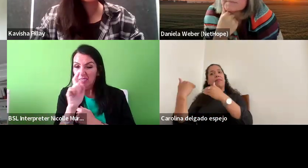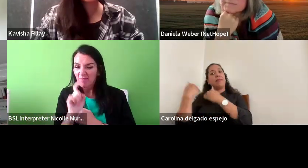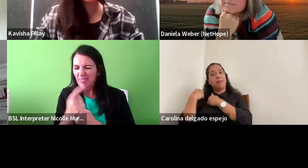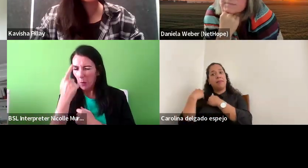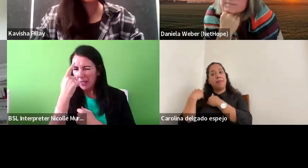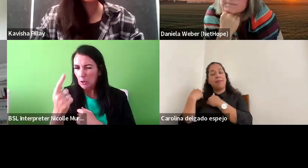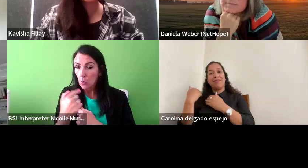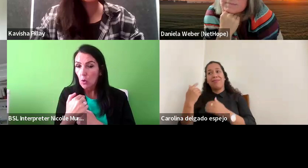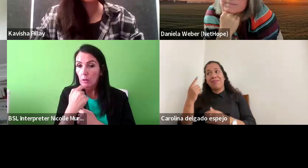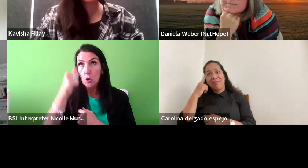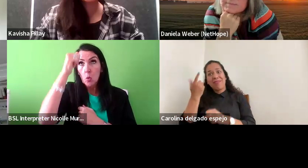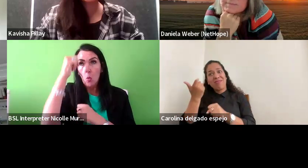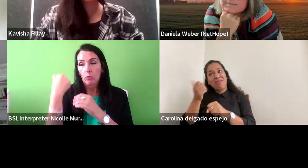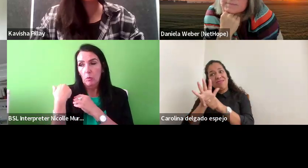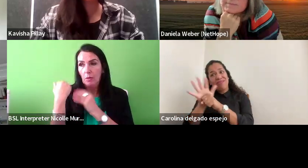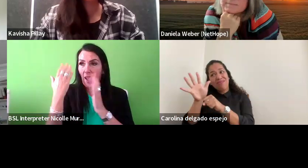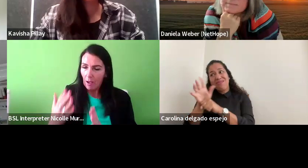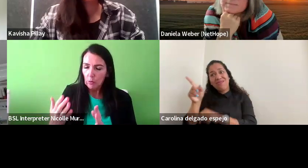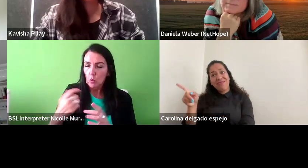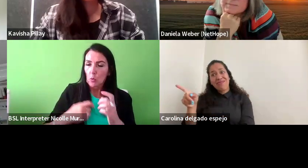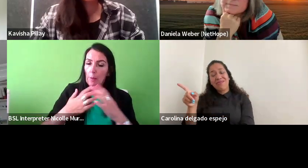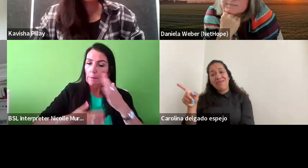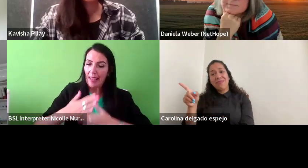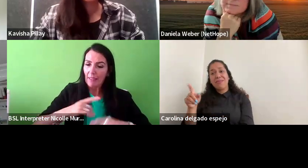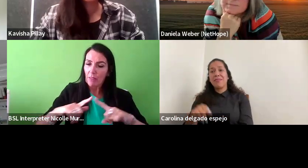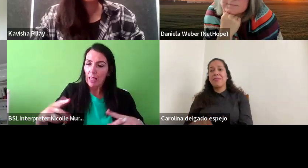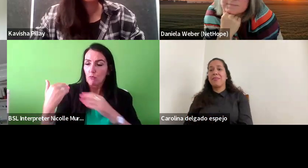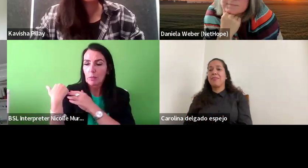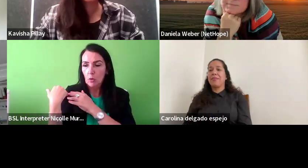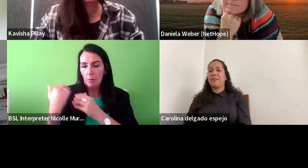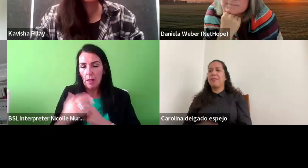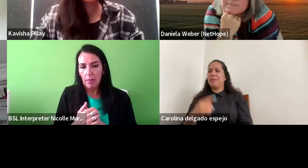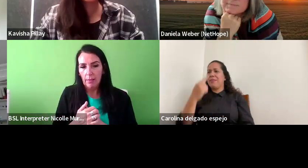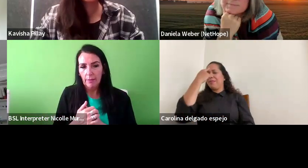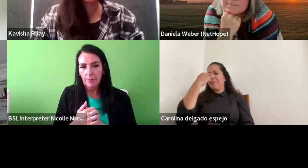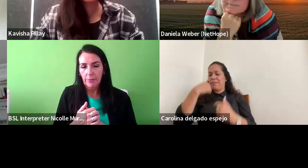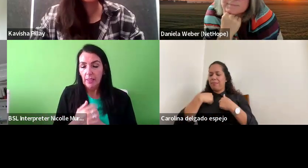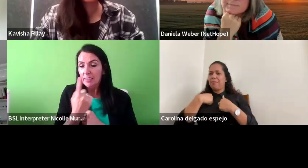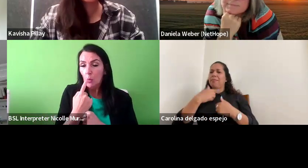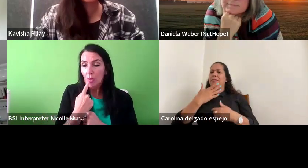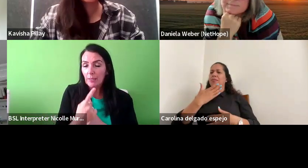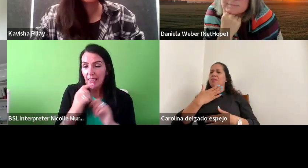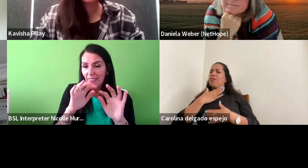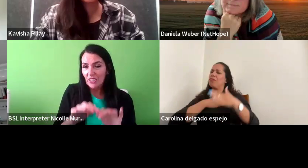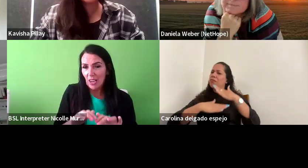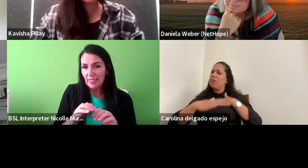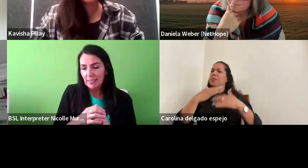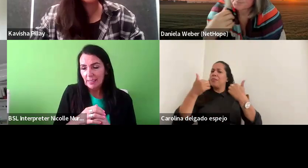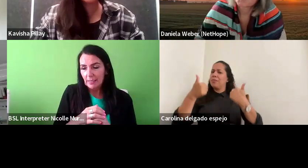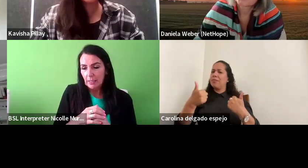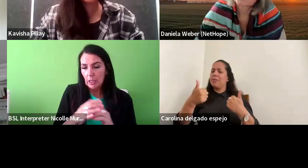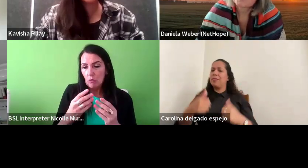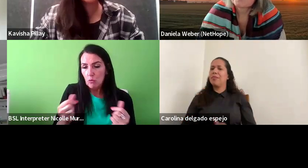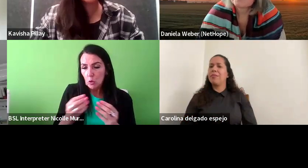think so. And the issue, and I think I also saw this in the chat in terms of the questions asked, the